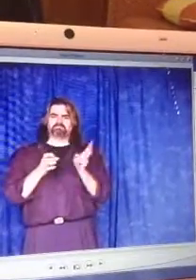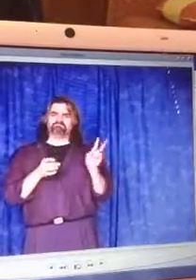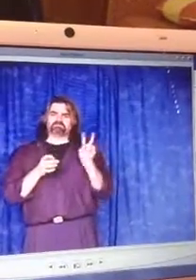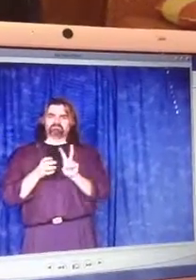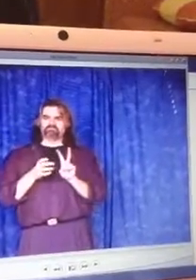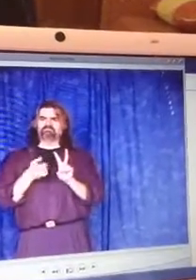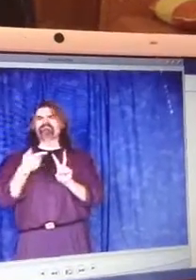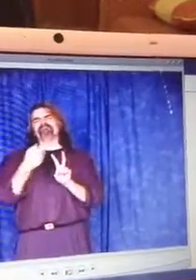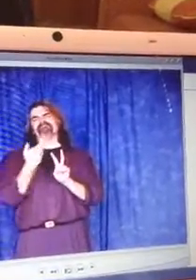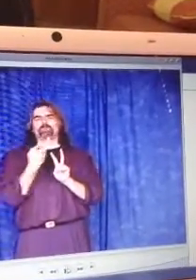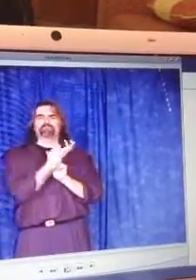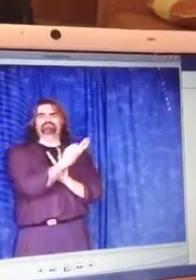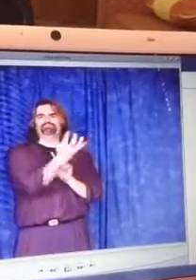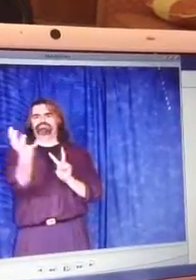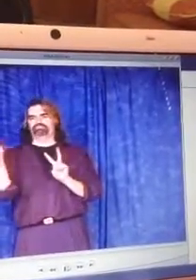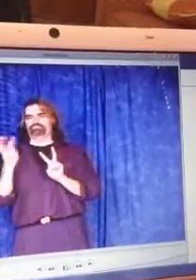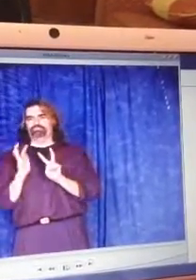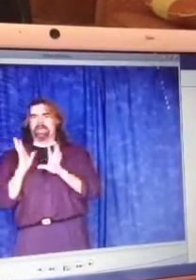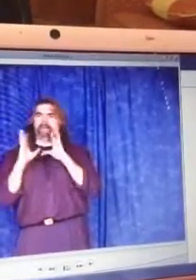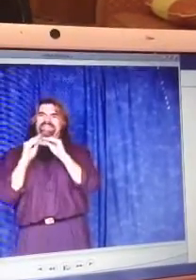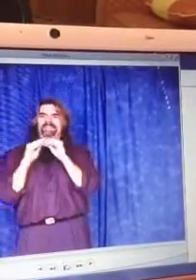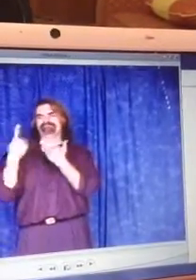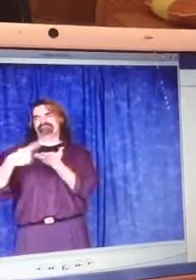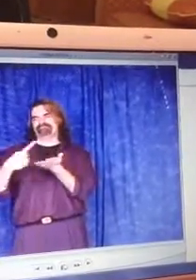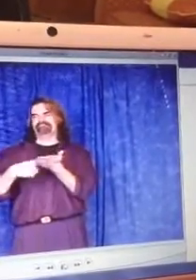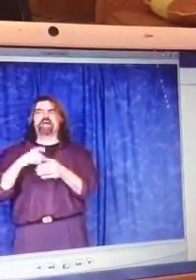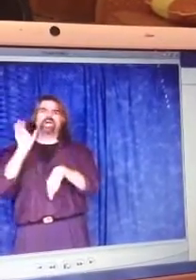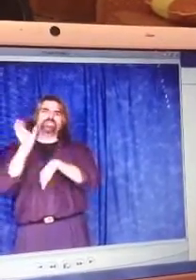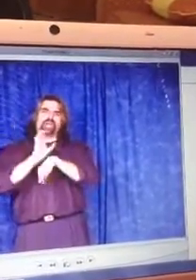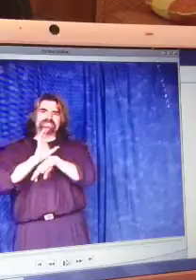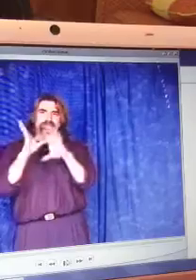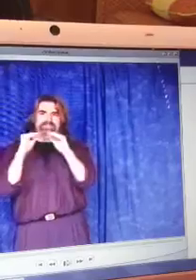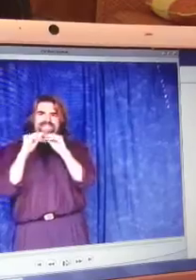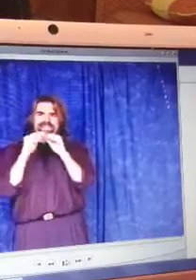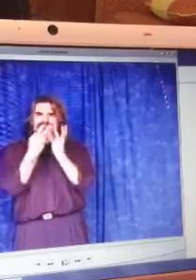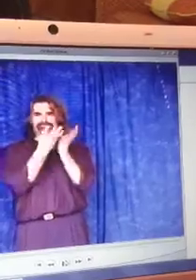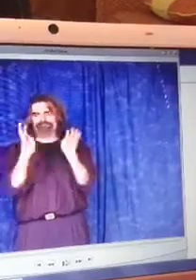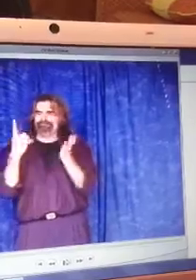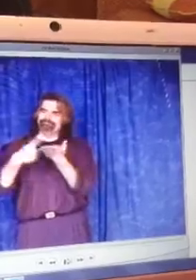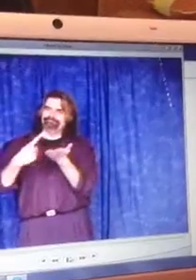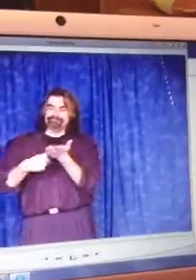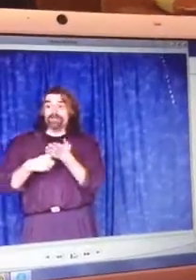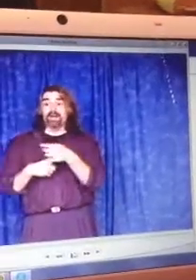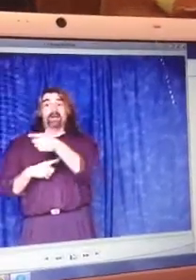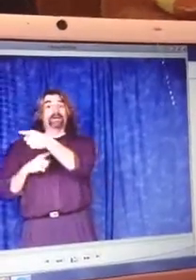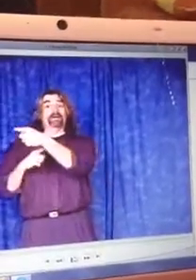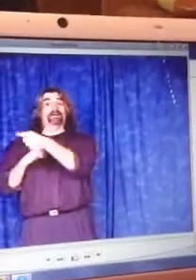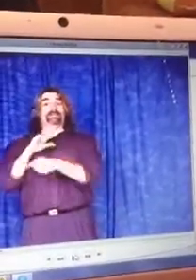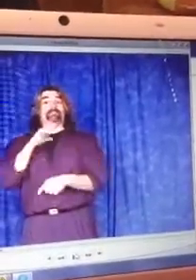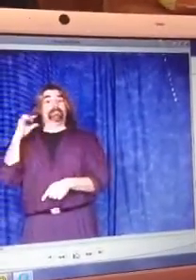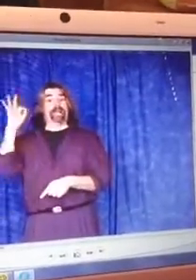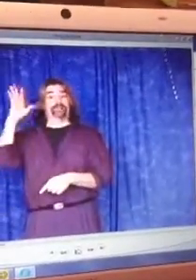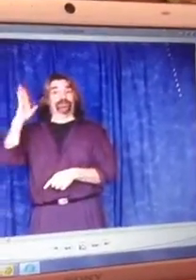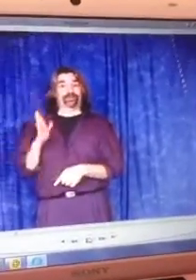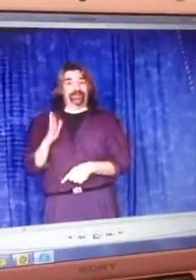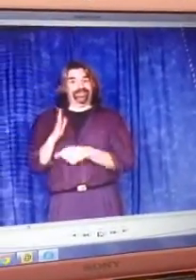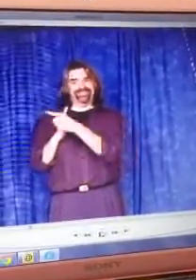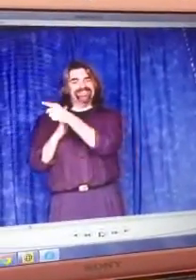bad. There were two interpreters interpreting this meeting, and it was a meeting for church, and the